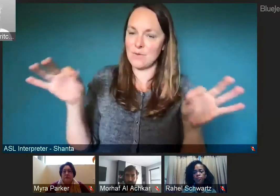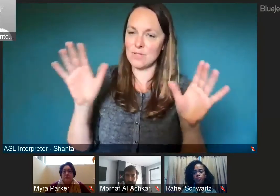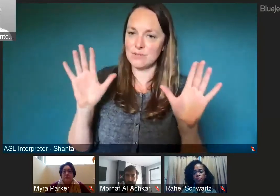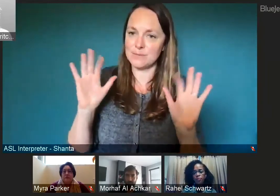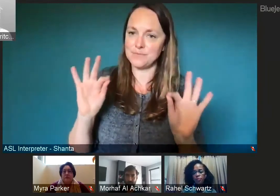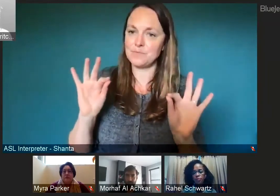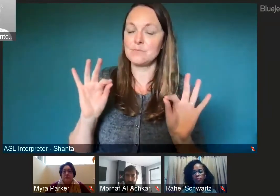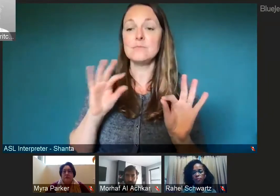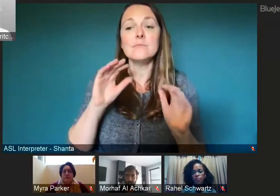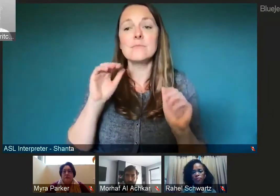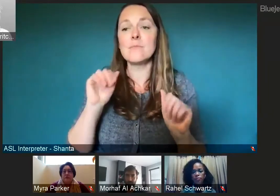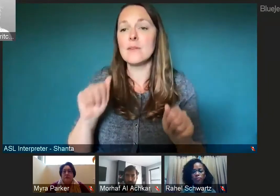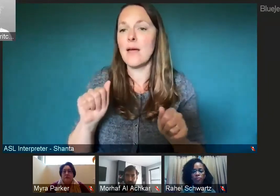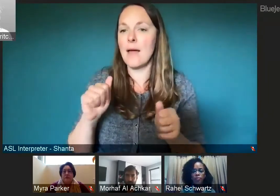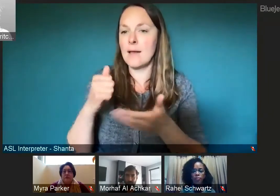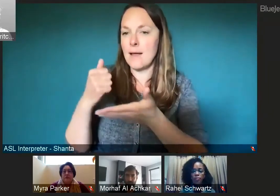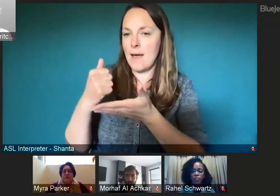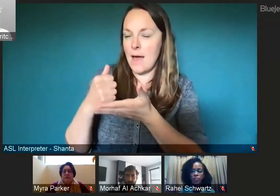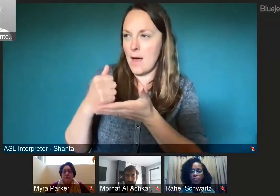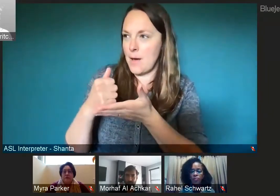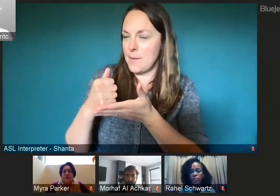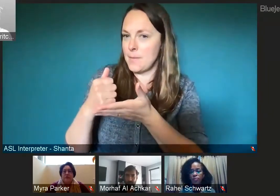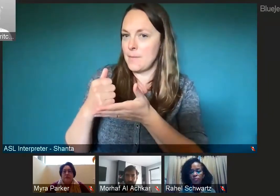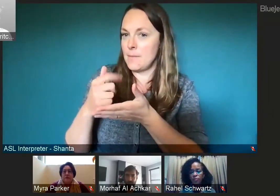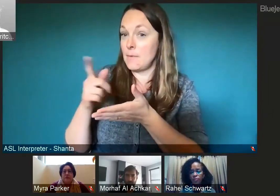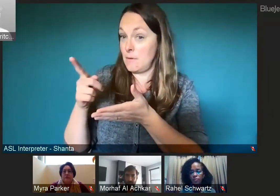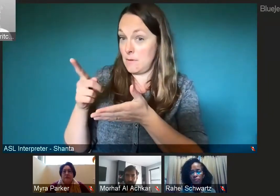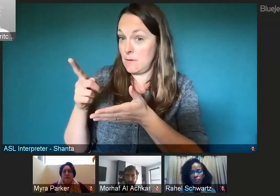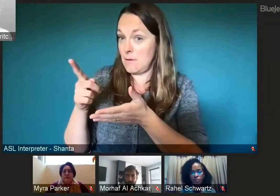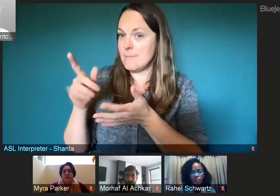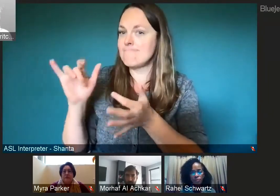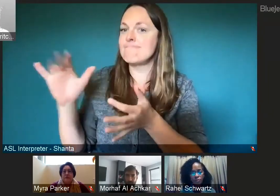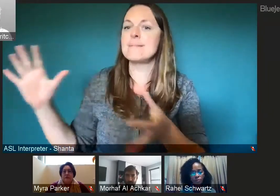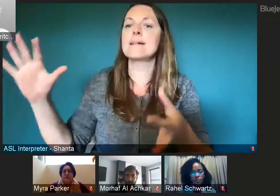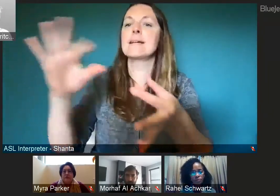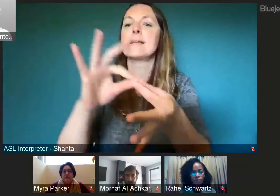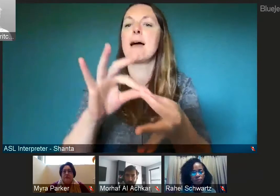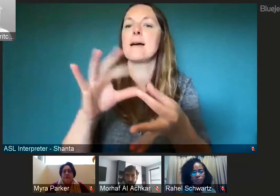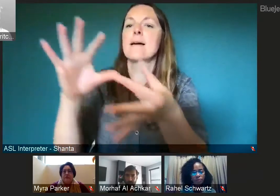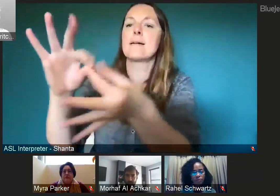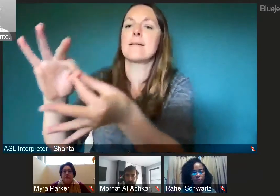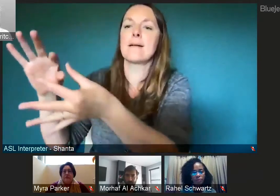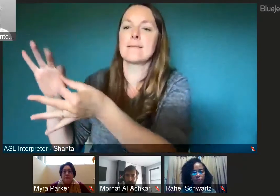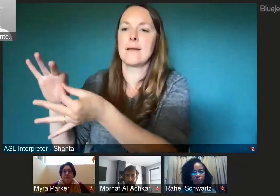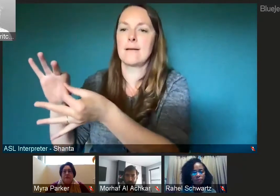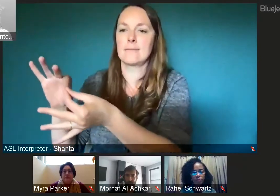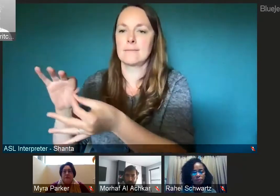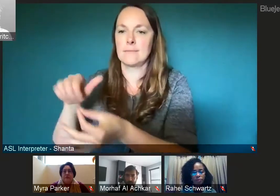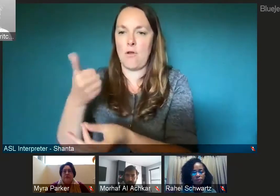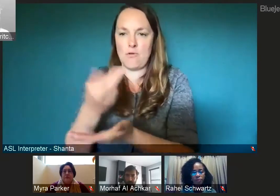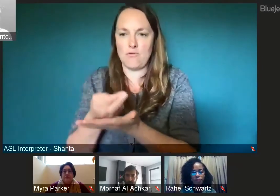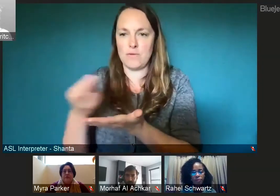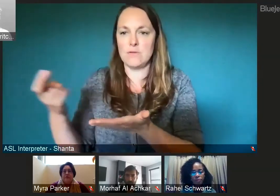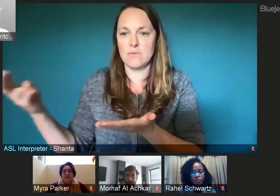also be helpful in connecting to the rest of the world for the clinical